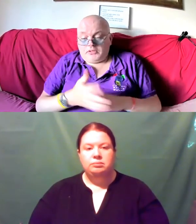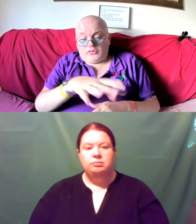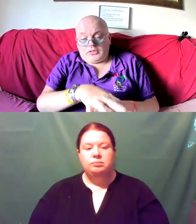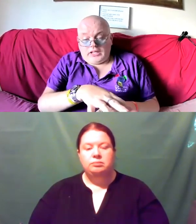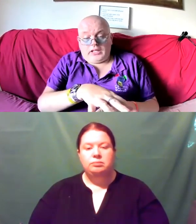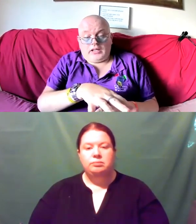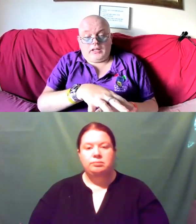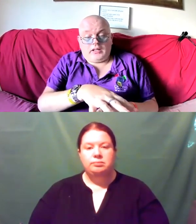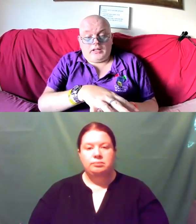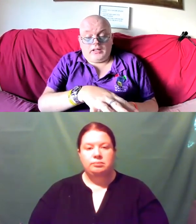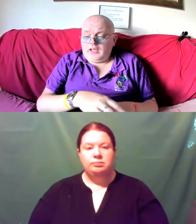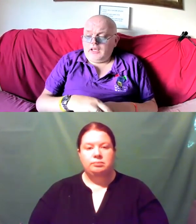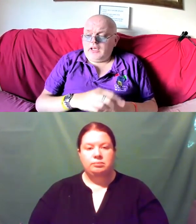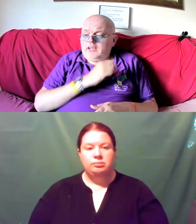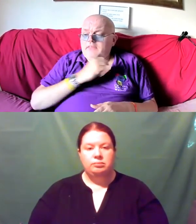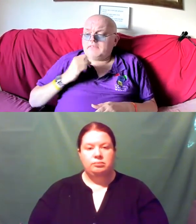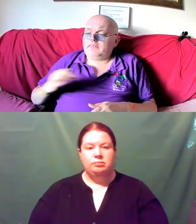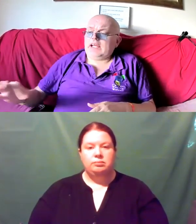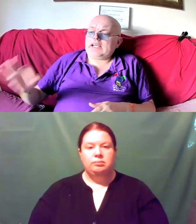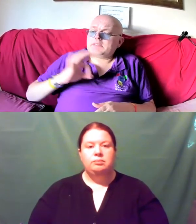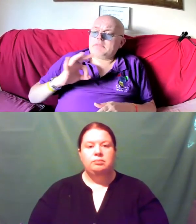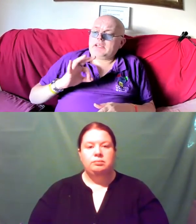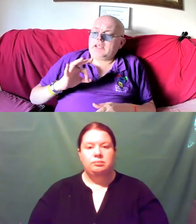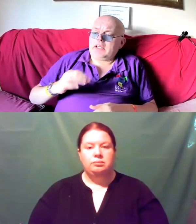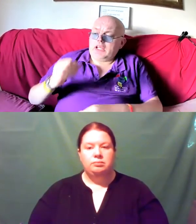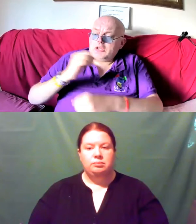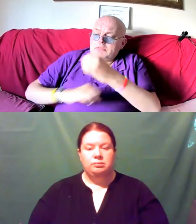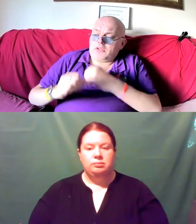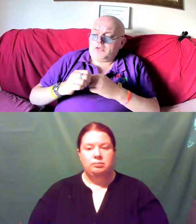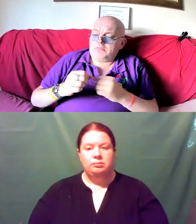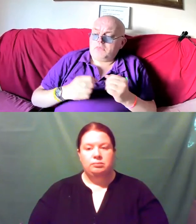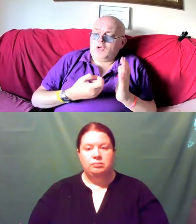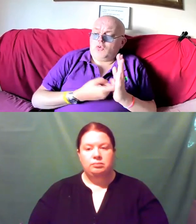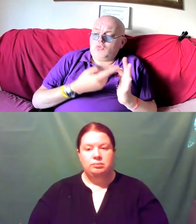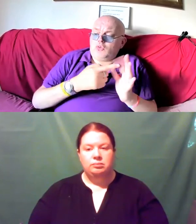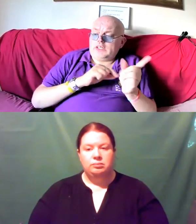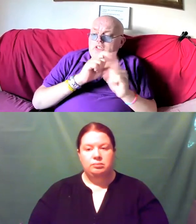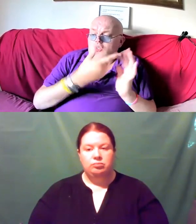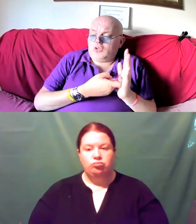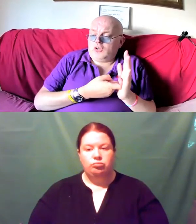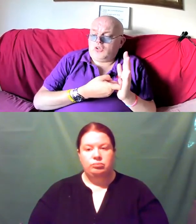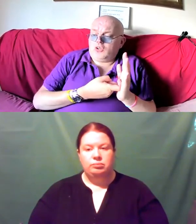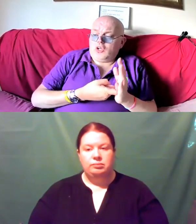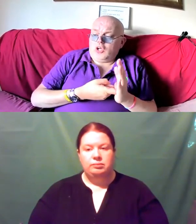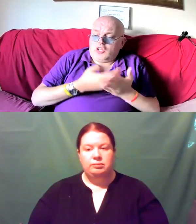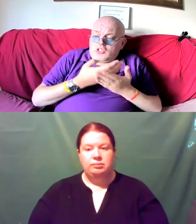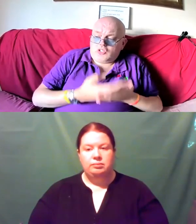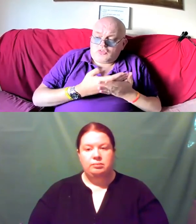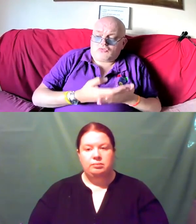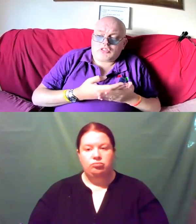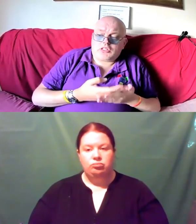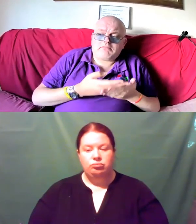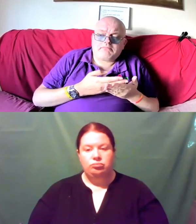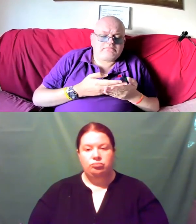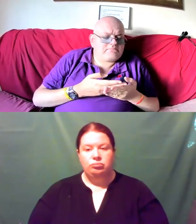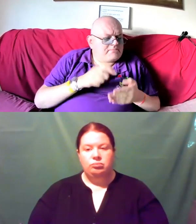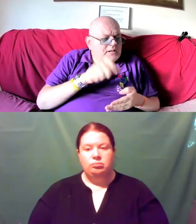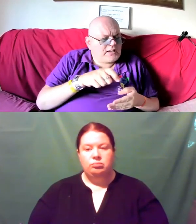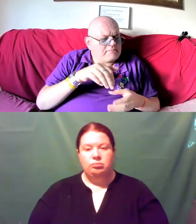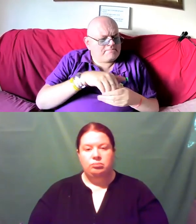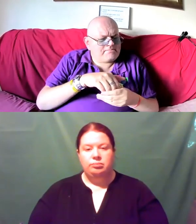you join the Reader's Rota? Will you be a Eucharistic minister? And I said, yes. And then I thought about it and I